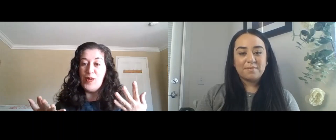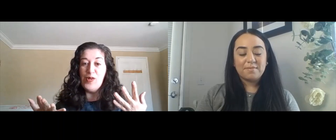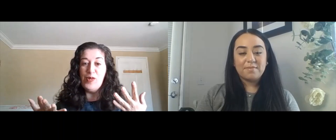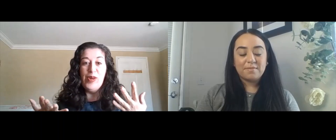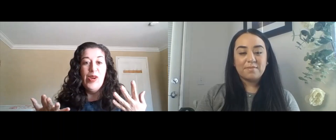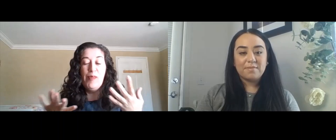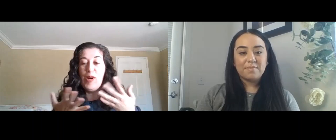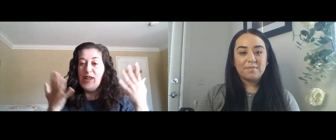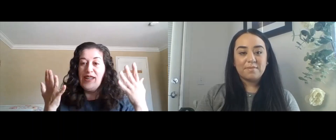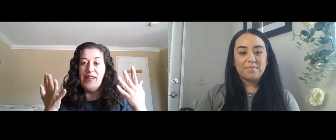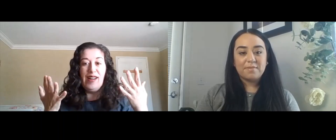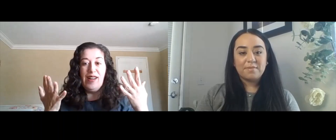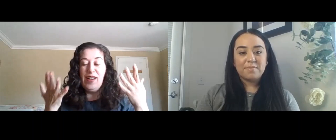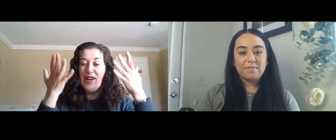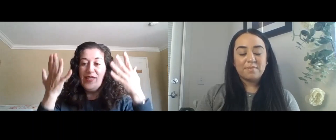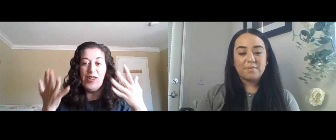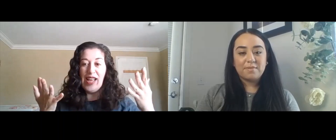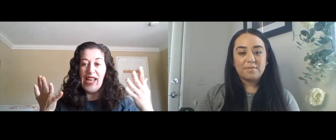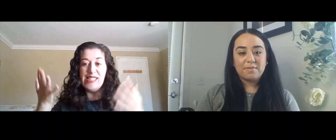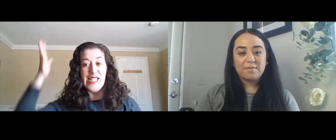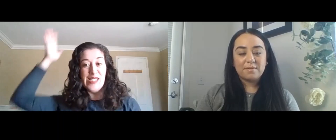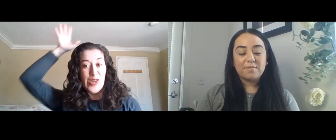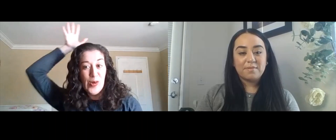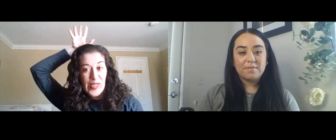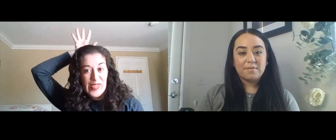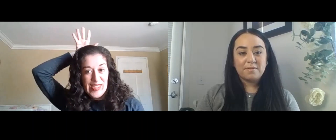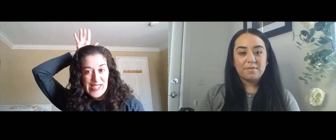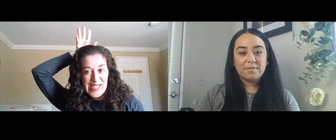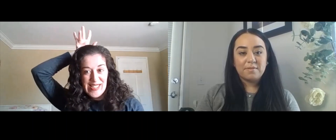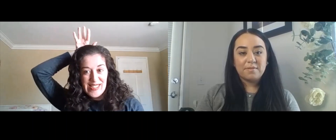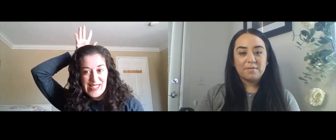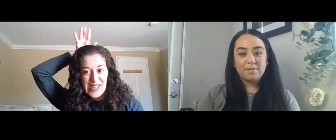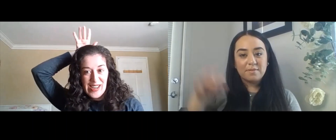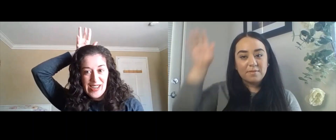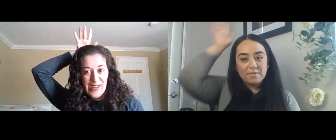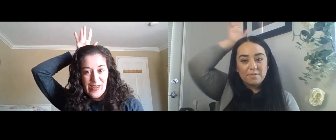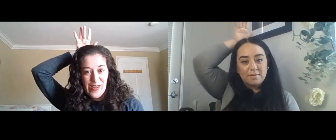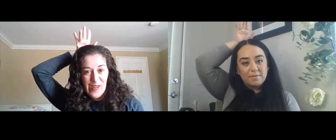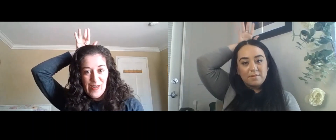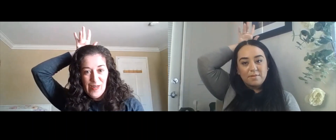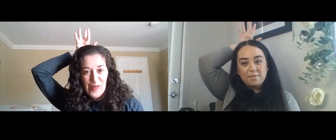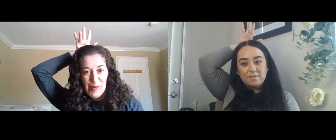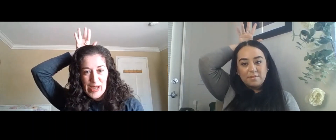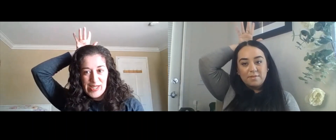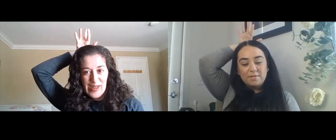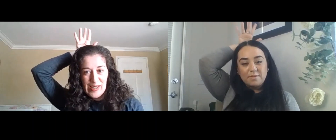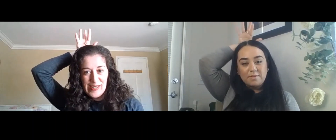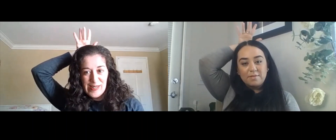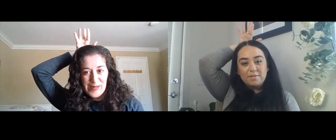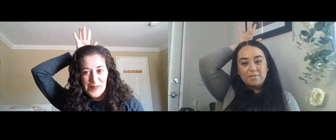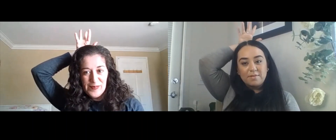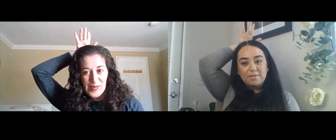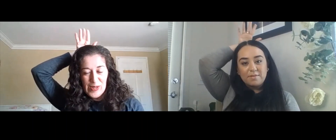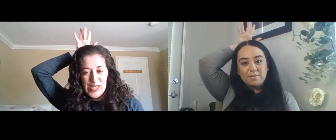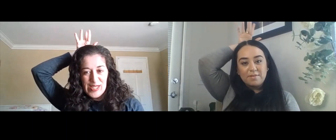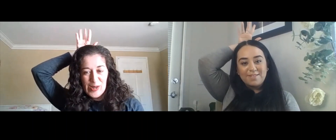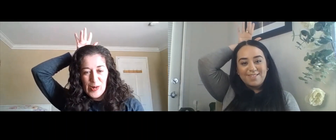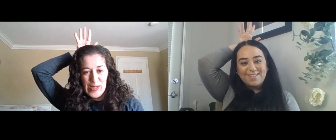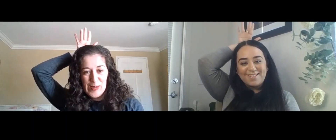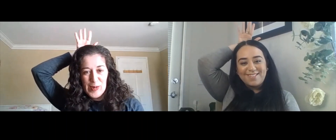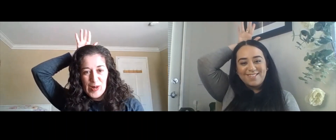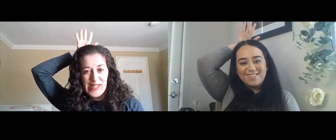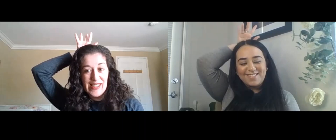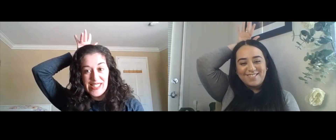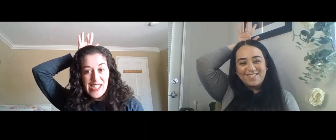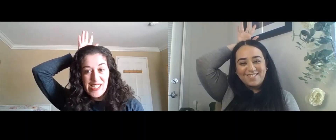that room, parting on their heads. And so this is the sign for Pentecost, which is the